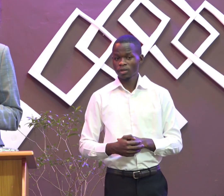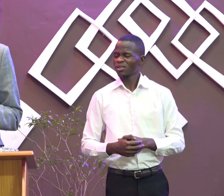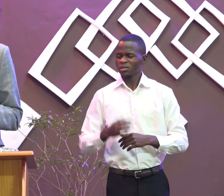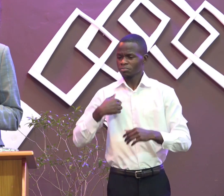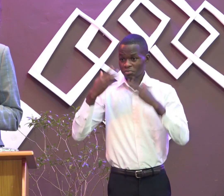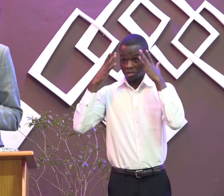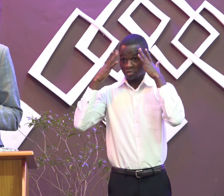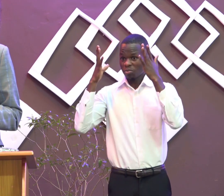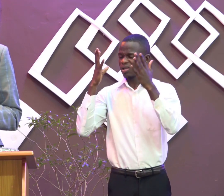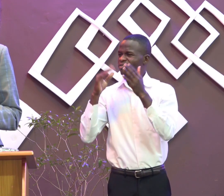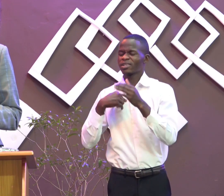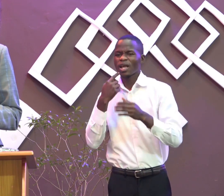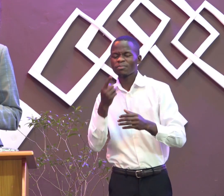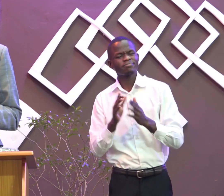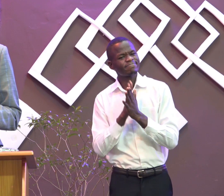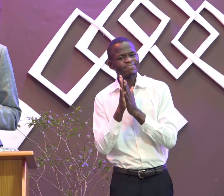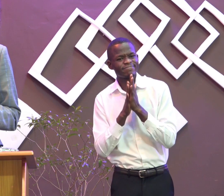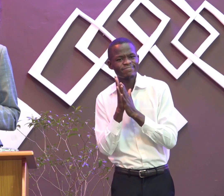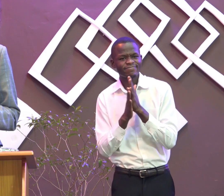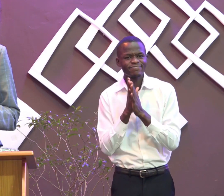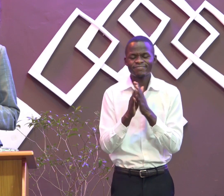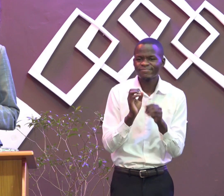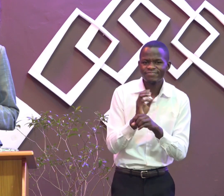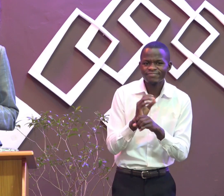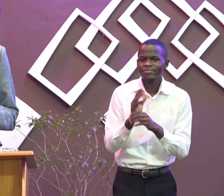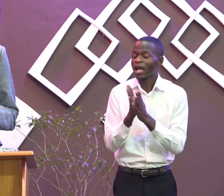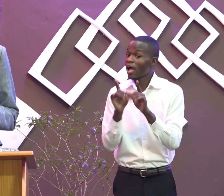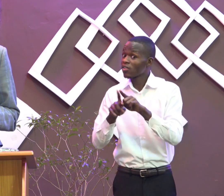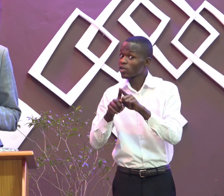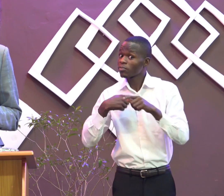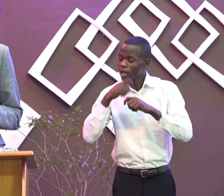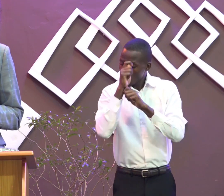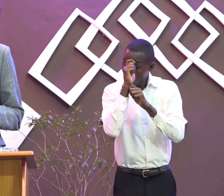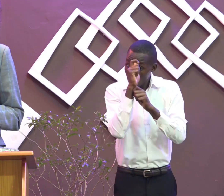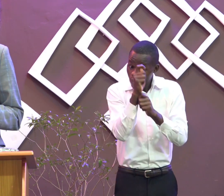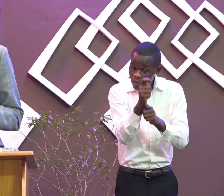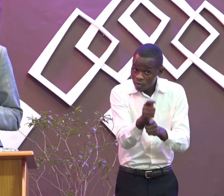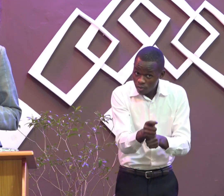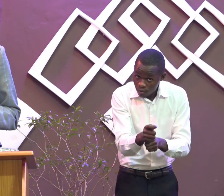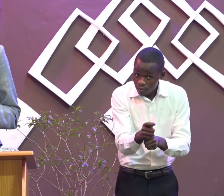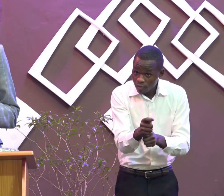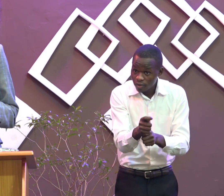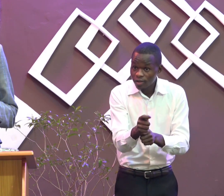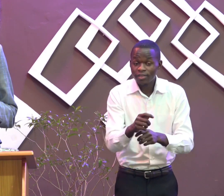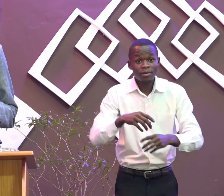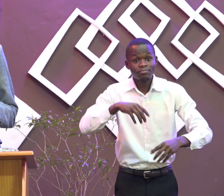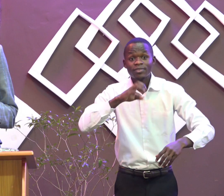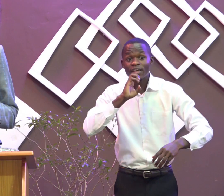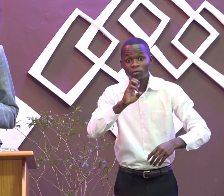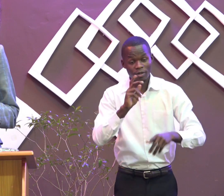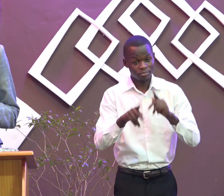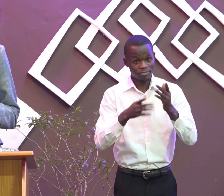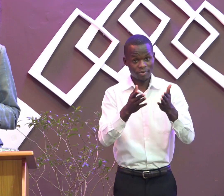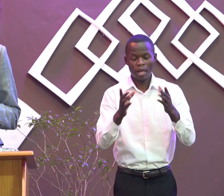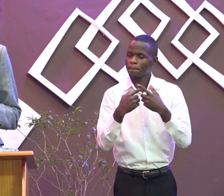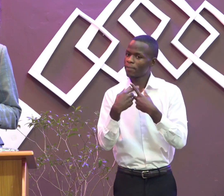kulwana. I grew up when I didn't know how to fight. Atenga nteka HT wamba mubaze ya. And I honored those elders.